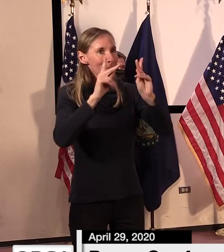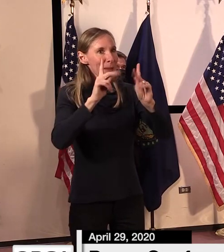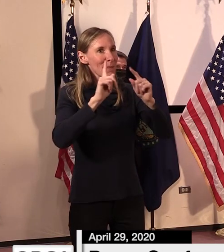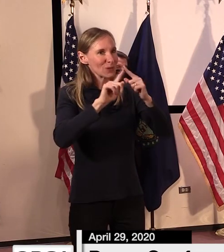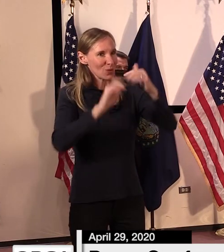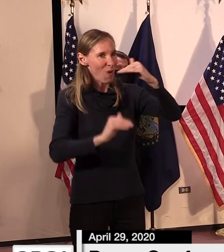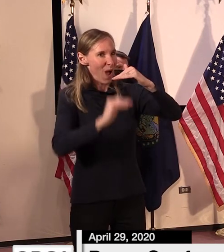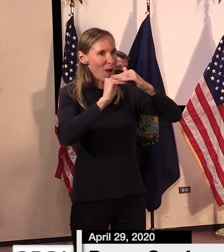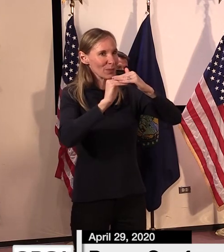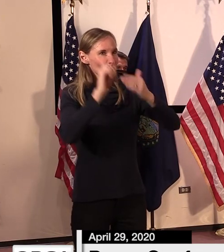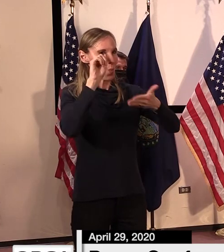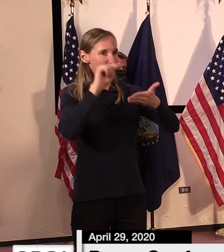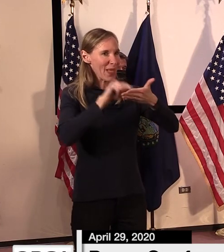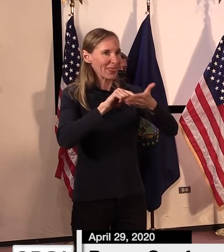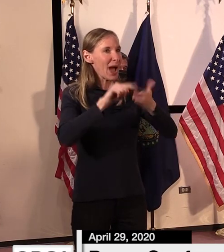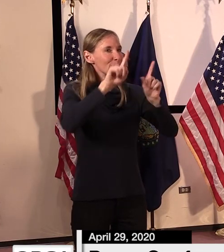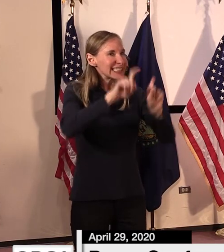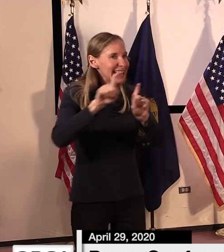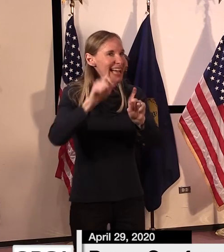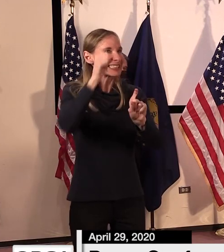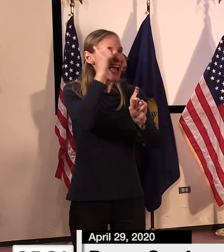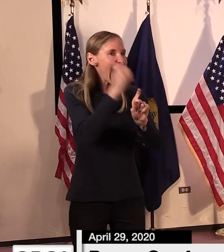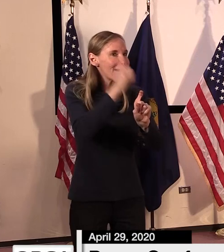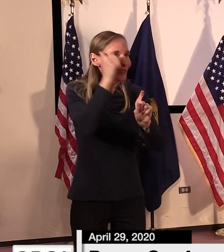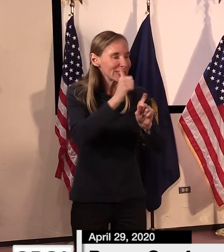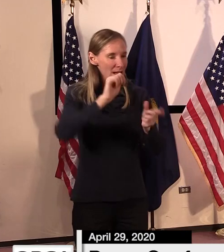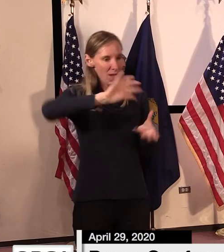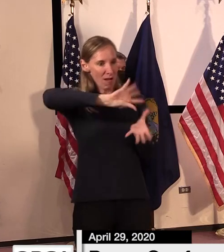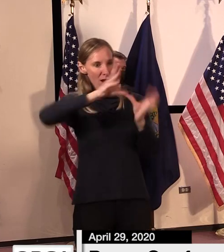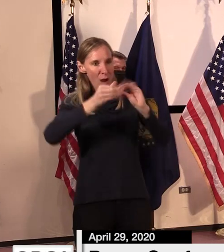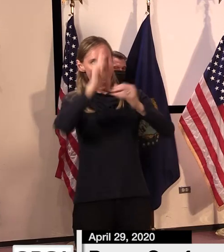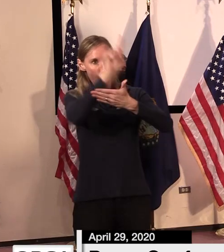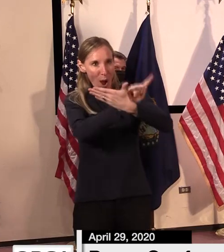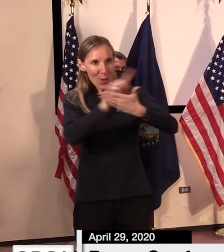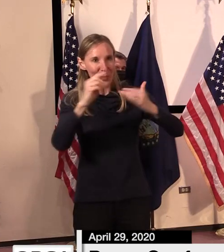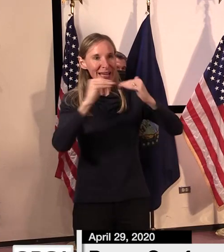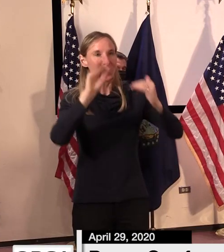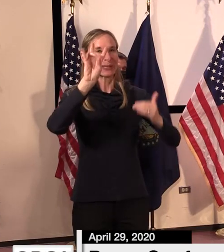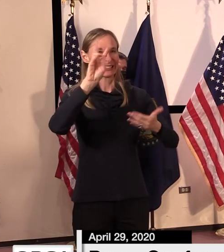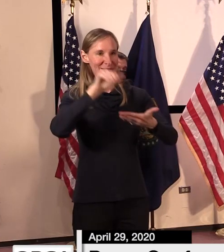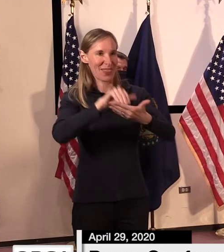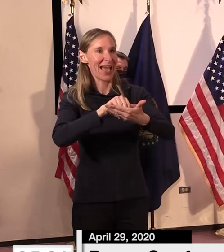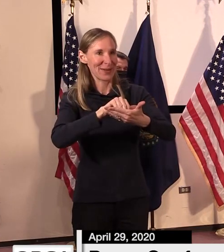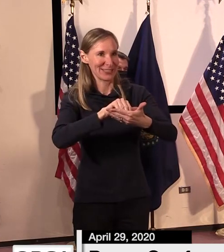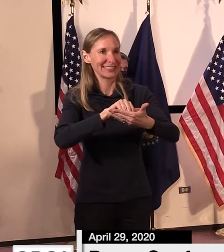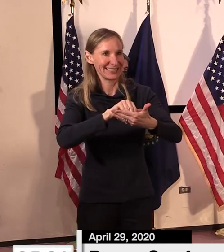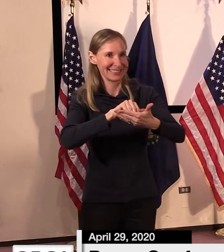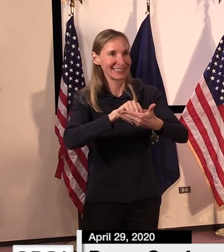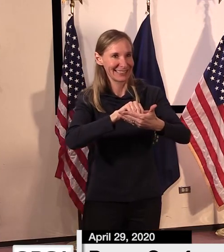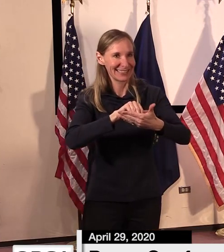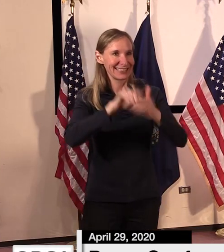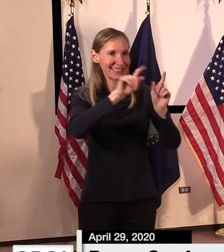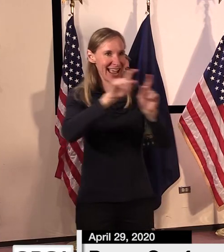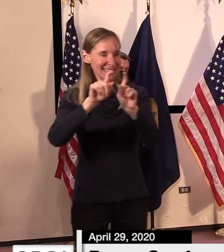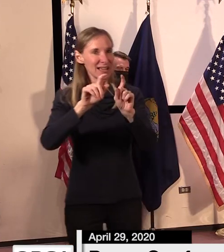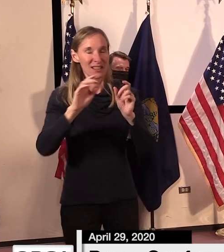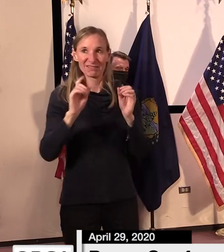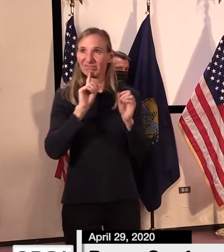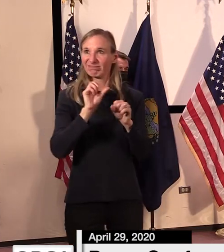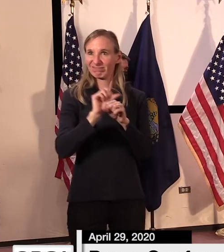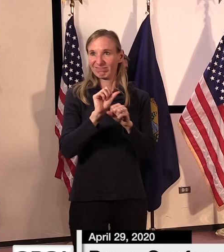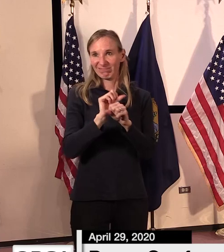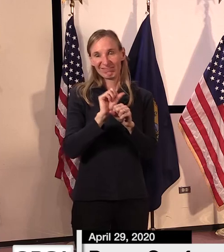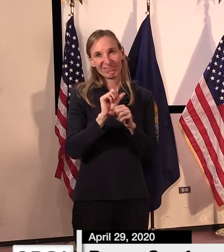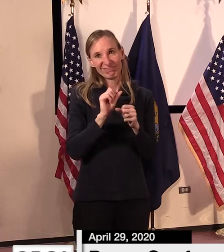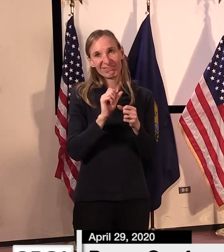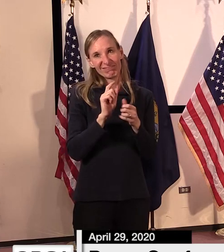heard, 1,000 tests a day, 7,000 a week. That's about triple the average number of tests that we've been conducting over the